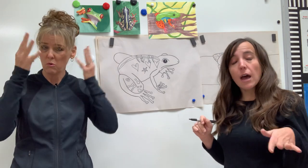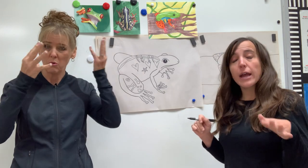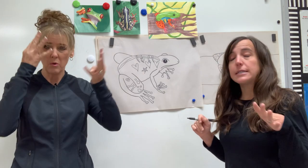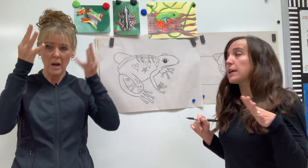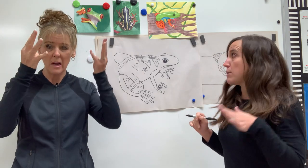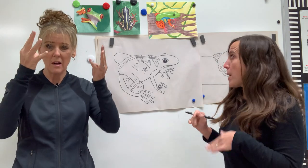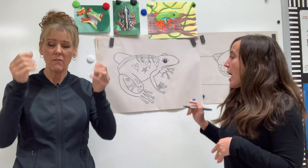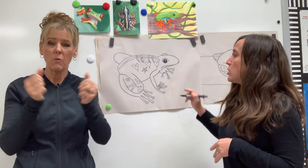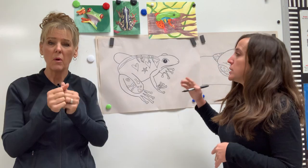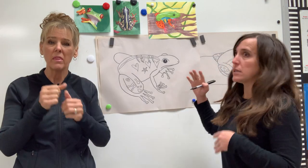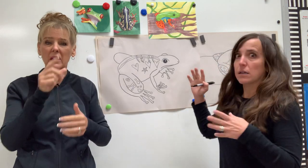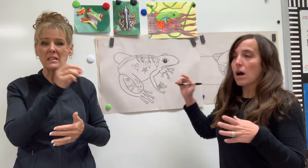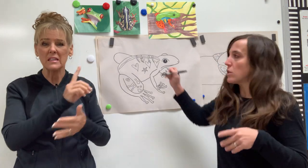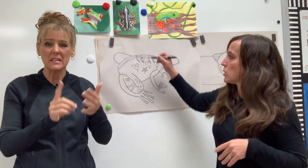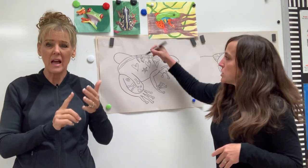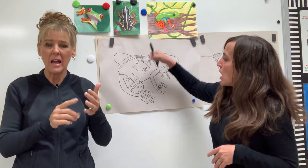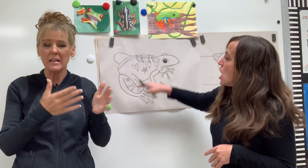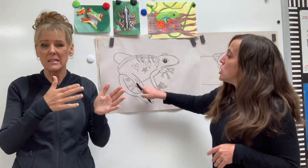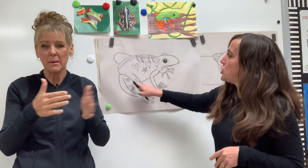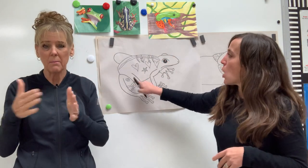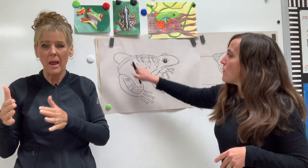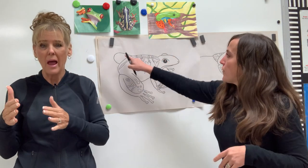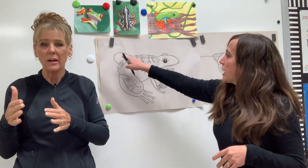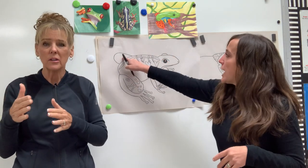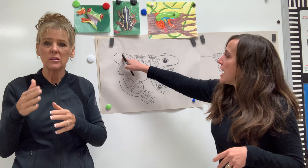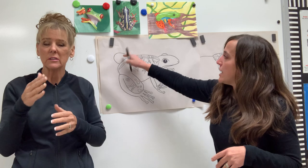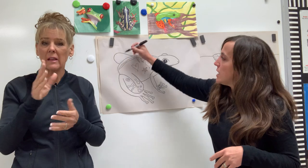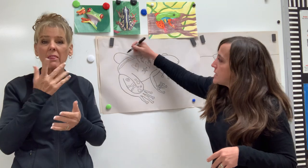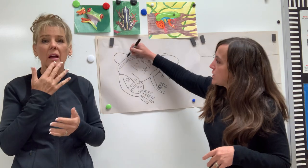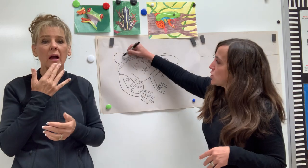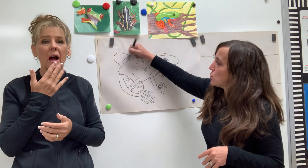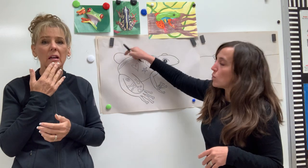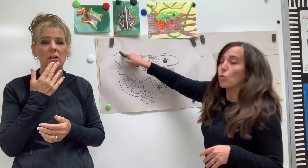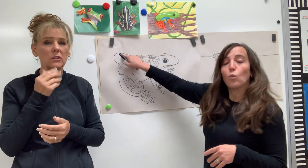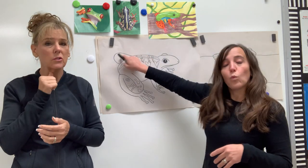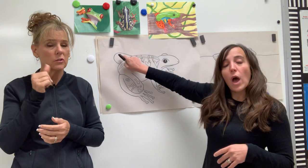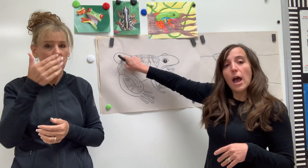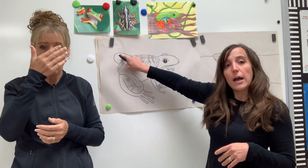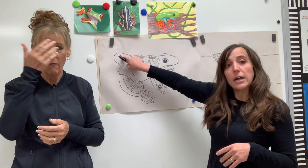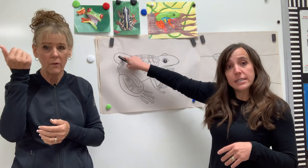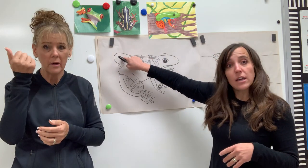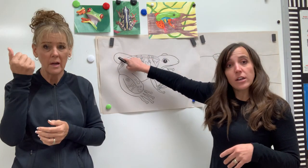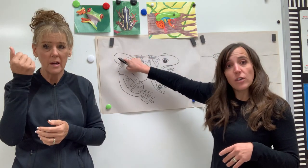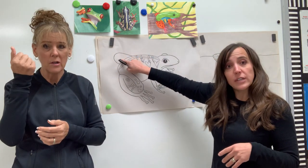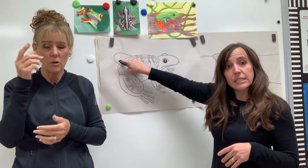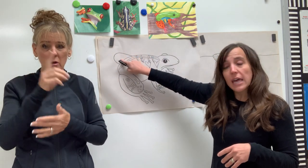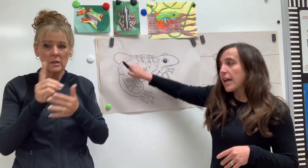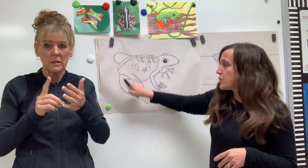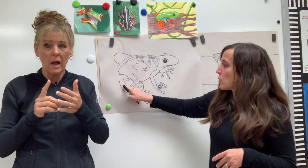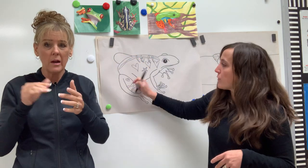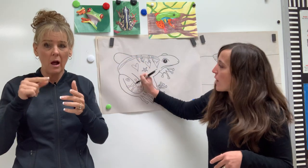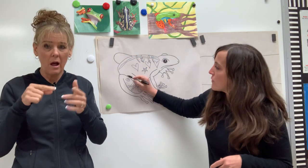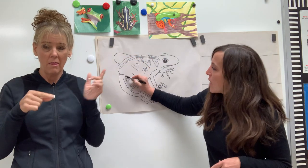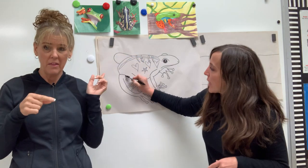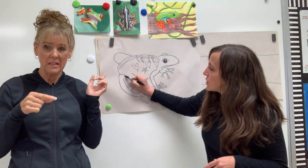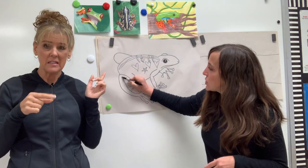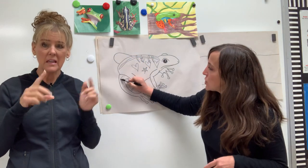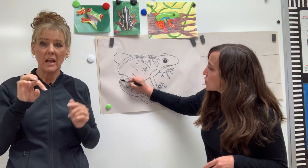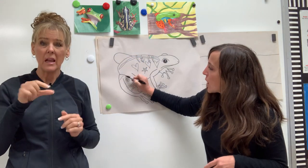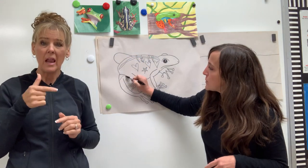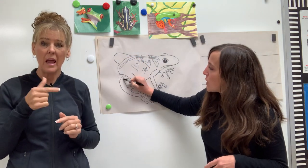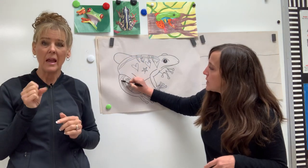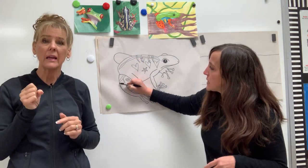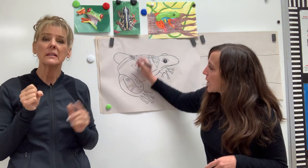with the designs and the patterns and the colors. Don't forget to do a design on this leg. So if I've got